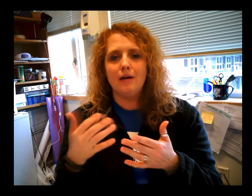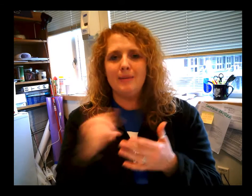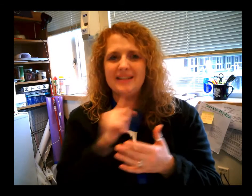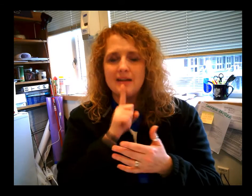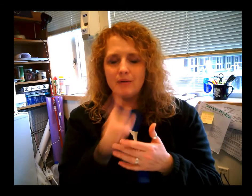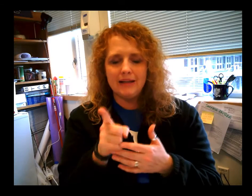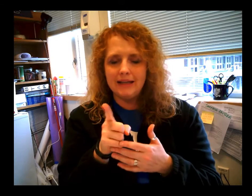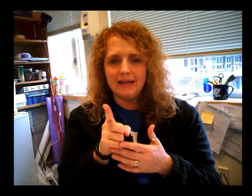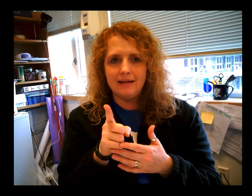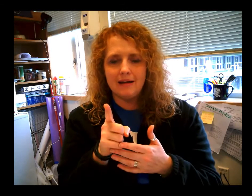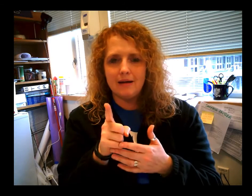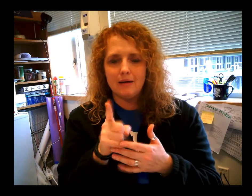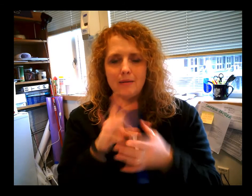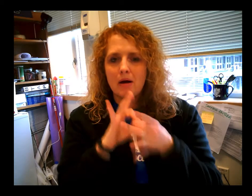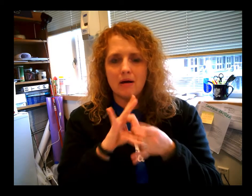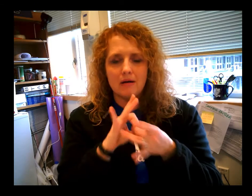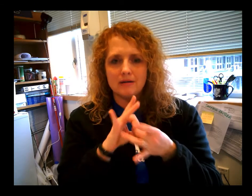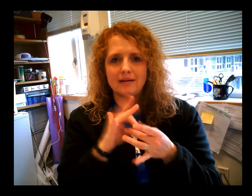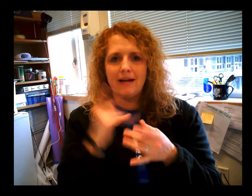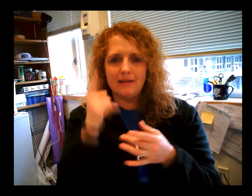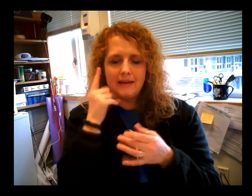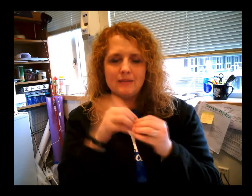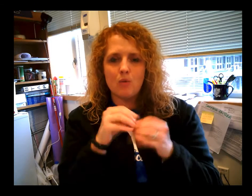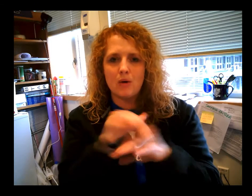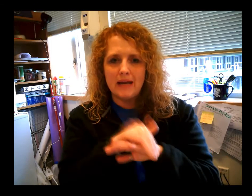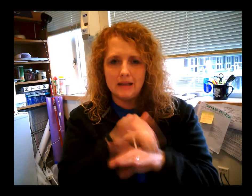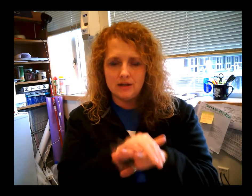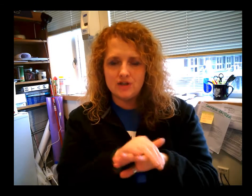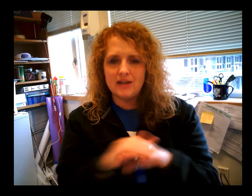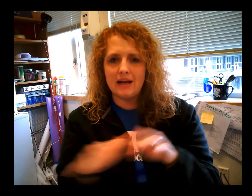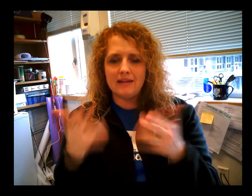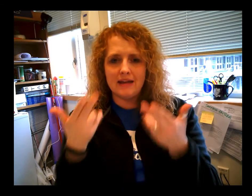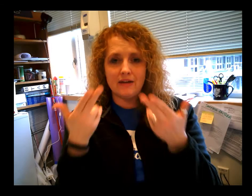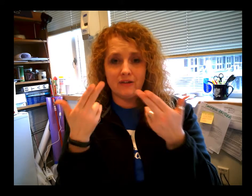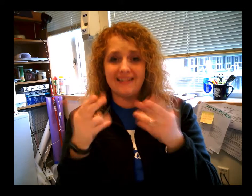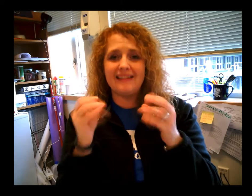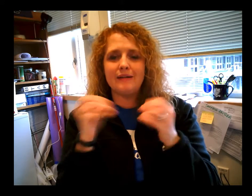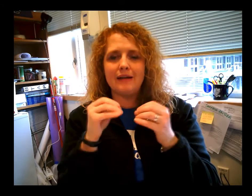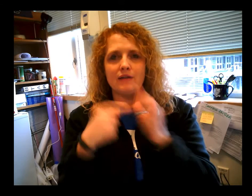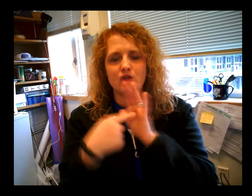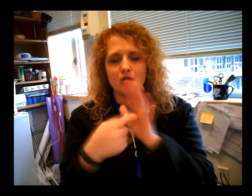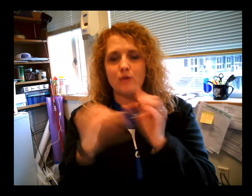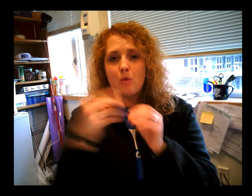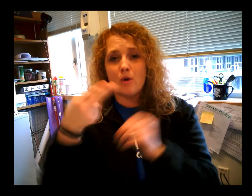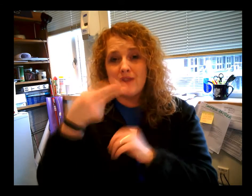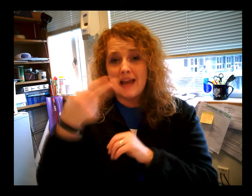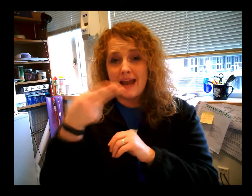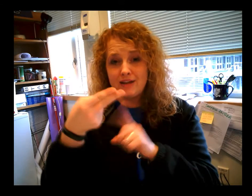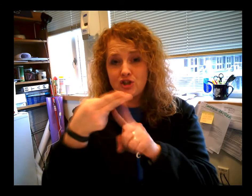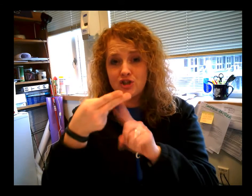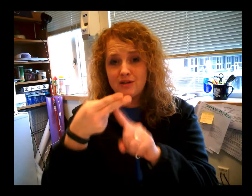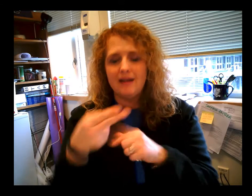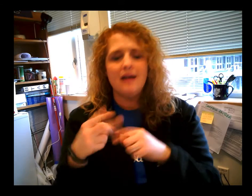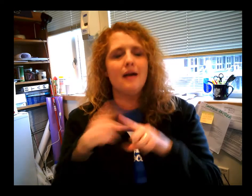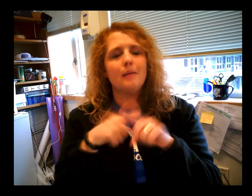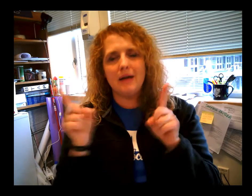It's not really part, I think it's more English than anything else because it kind of shows more of an H.